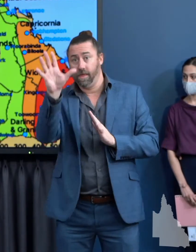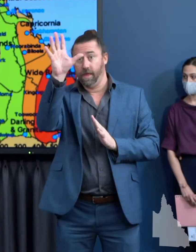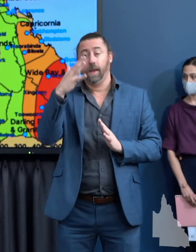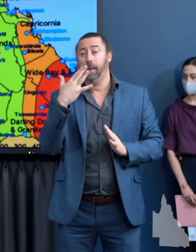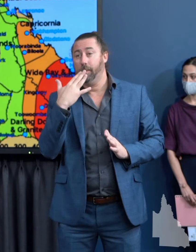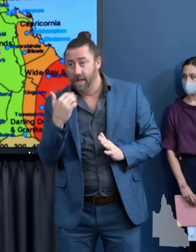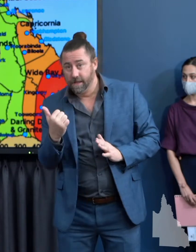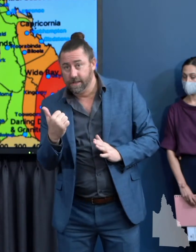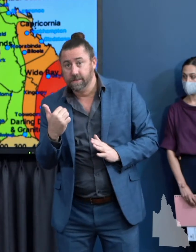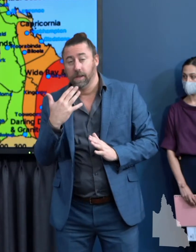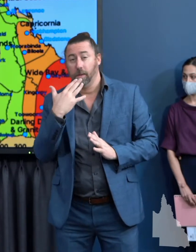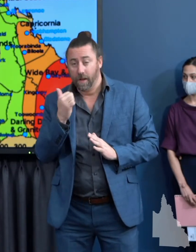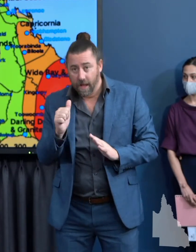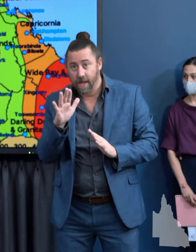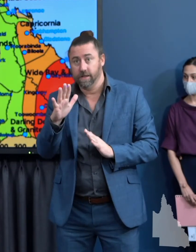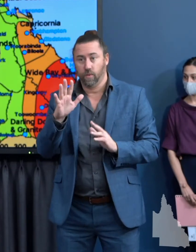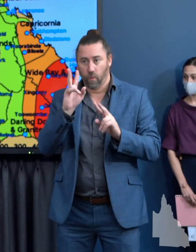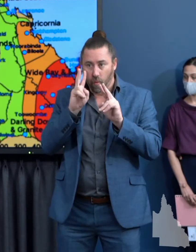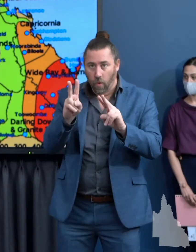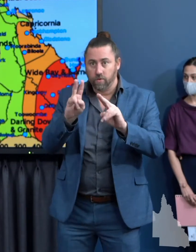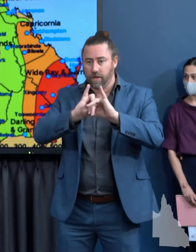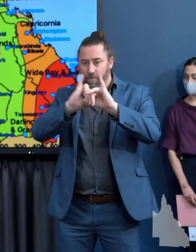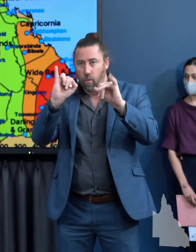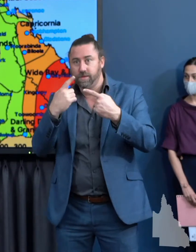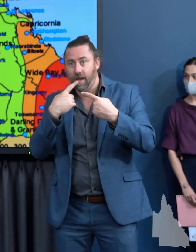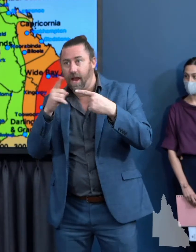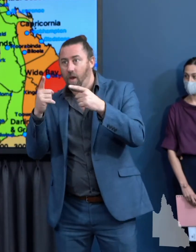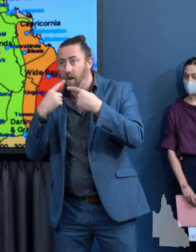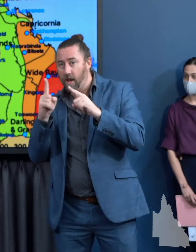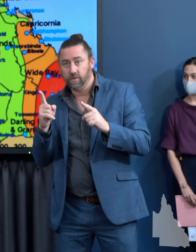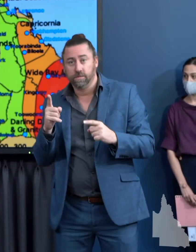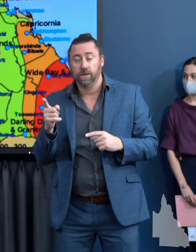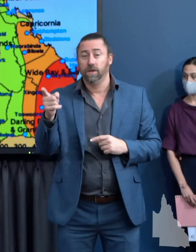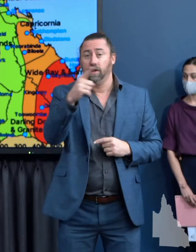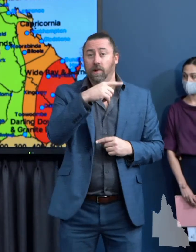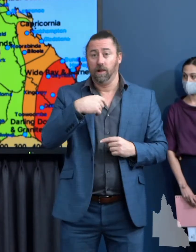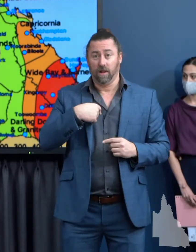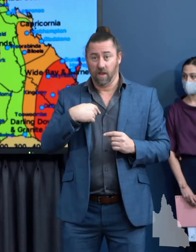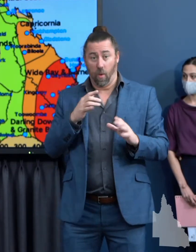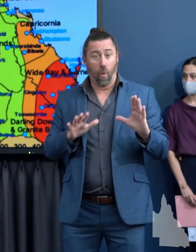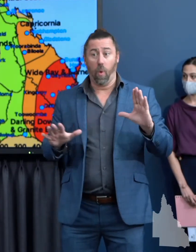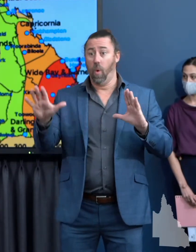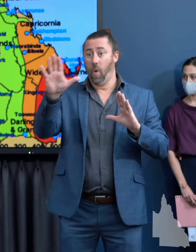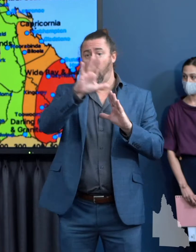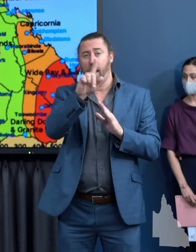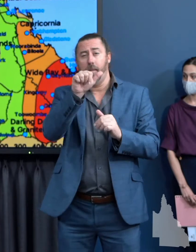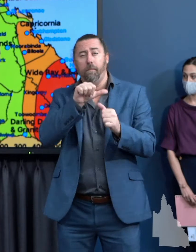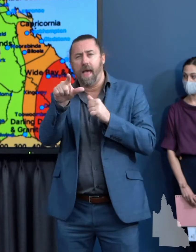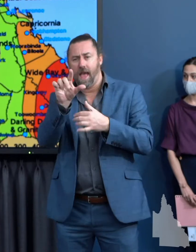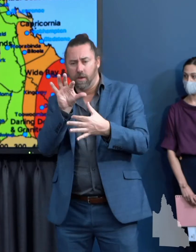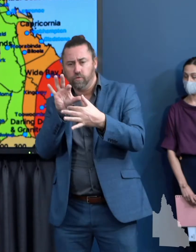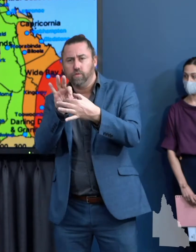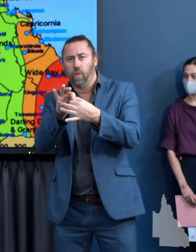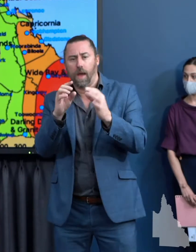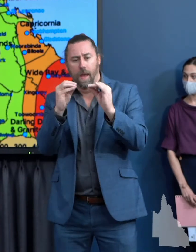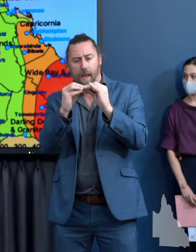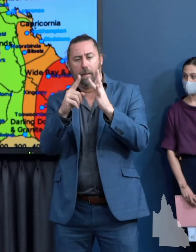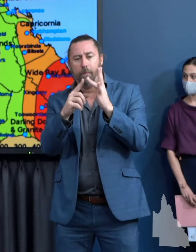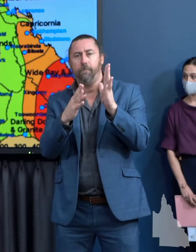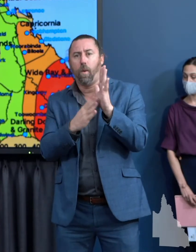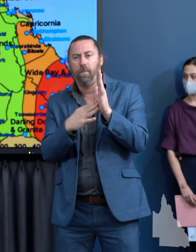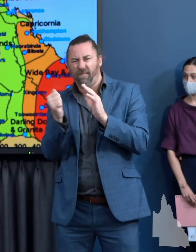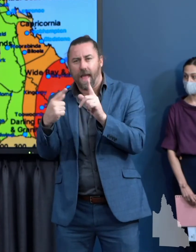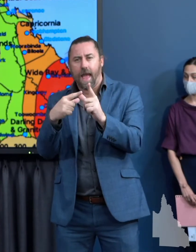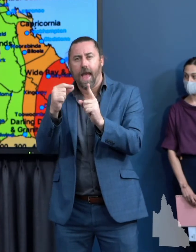please listen to all of the broadcasts. Something that everyone can do in the southeast is actually subscribe to the BOM